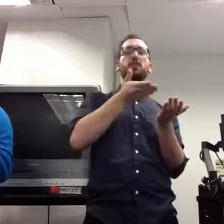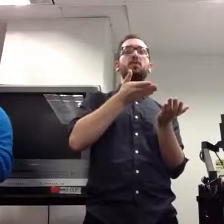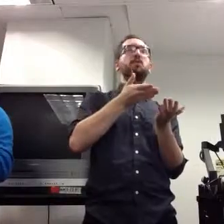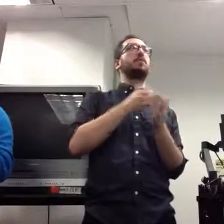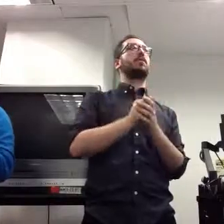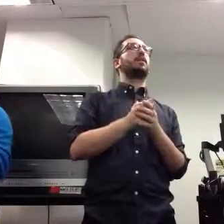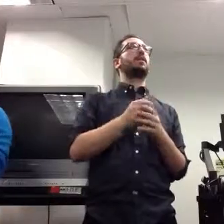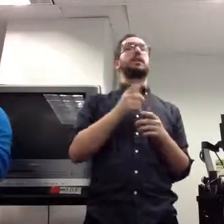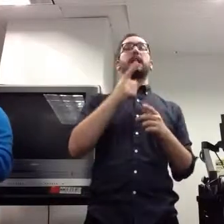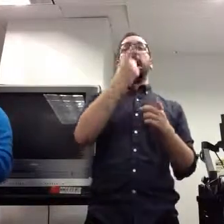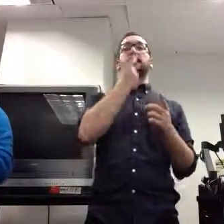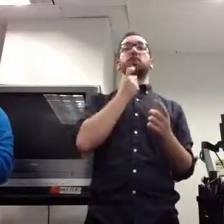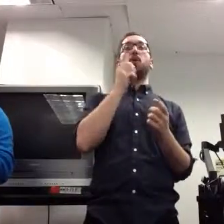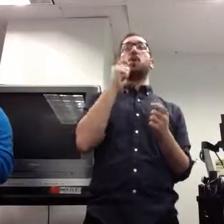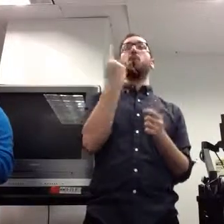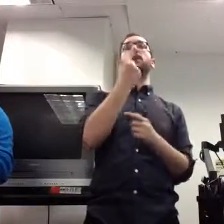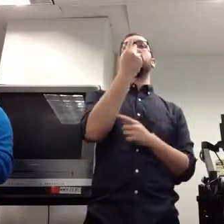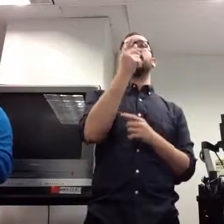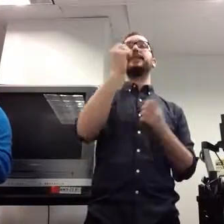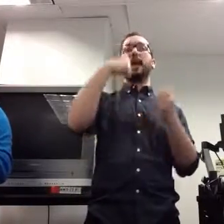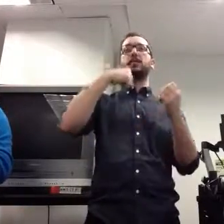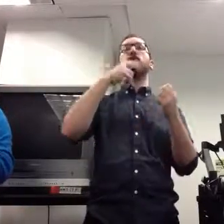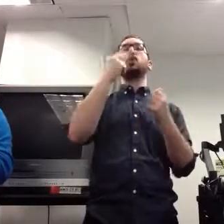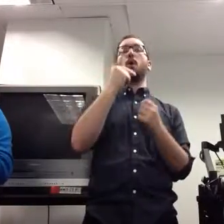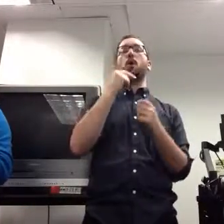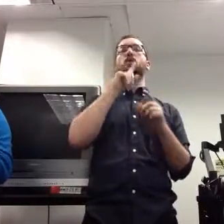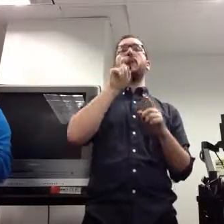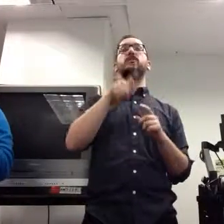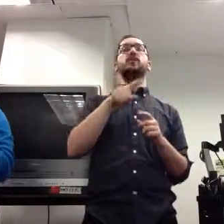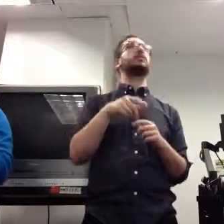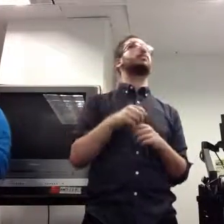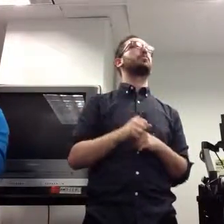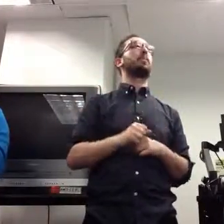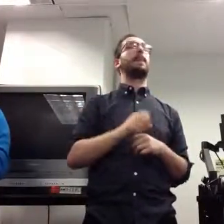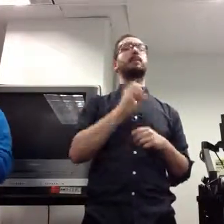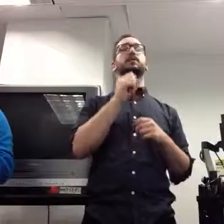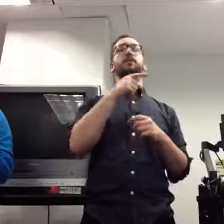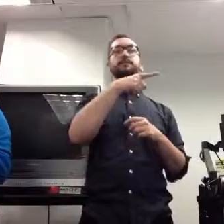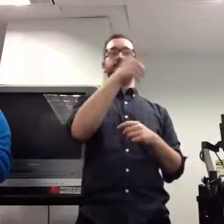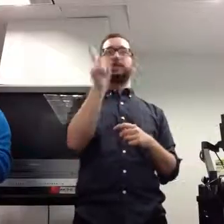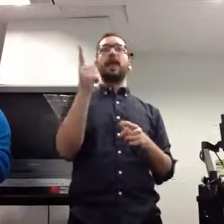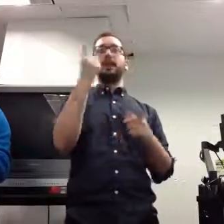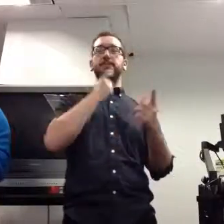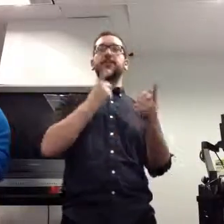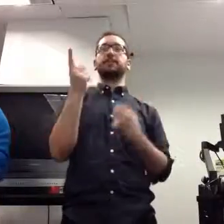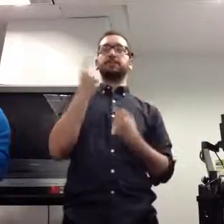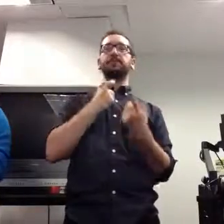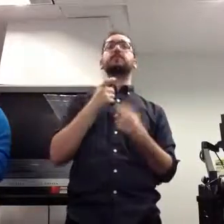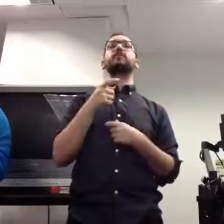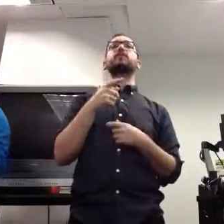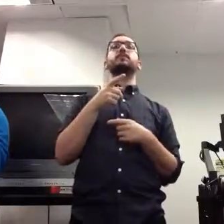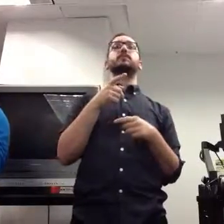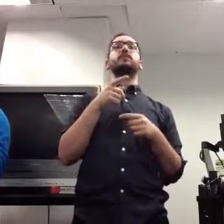for 45 minutes and they asked me questions. Mr. Kumar, no. Yes. Mr. Kumar, no. And I said no. And when they finally came up with the reason